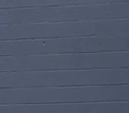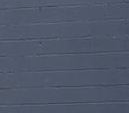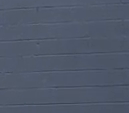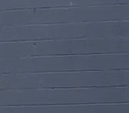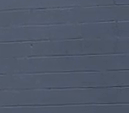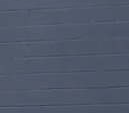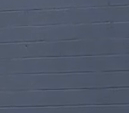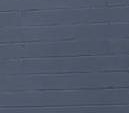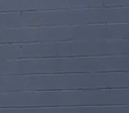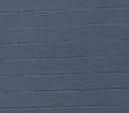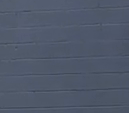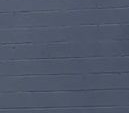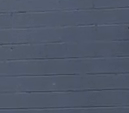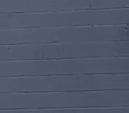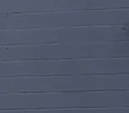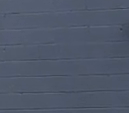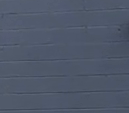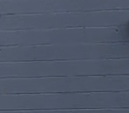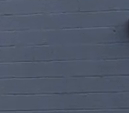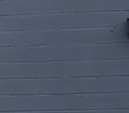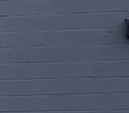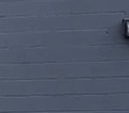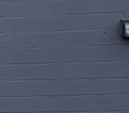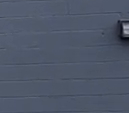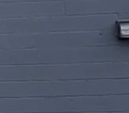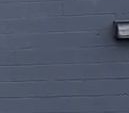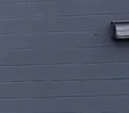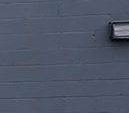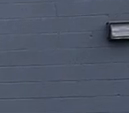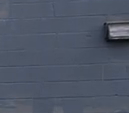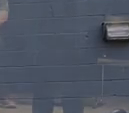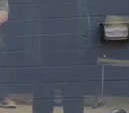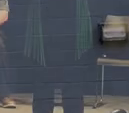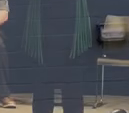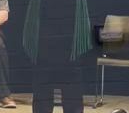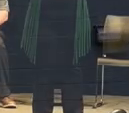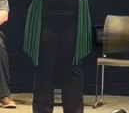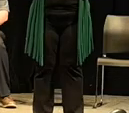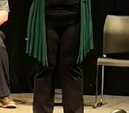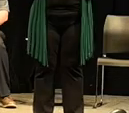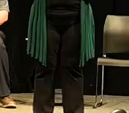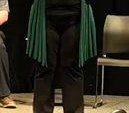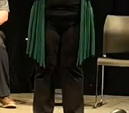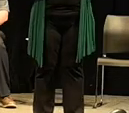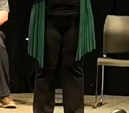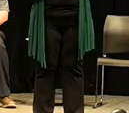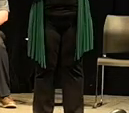We are thrilled that you're here to learn about the second cycle of Age-Friendly Howard County, which we